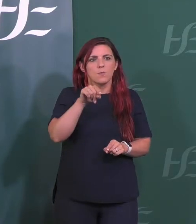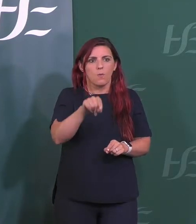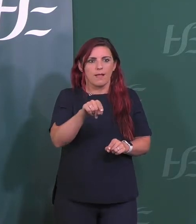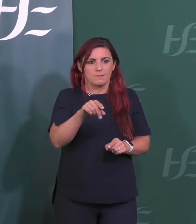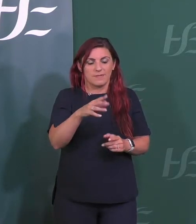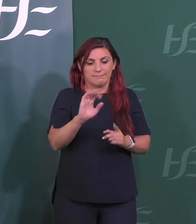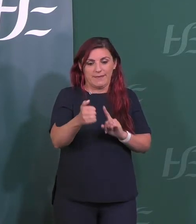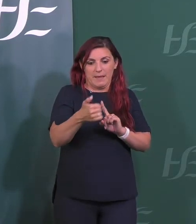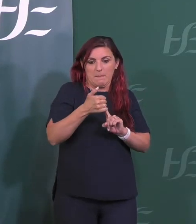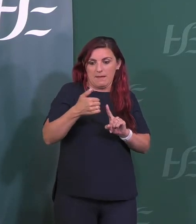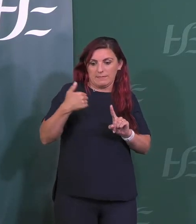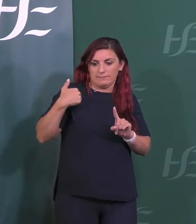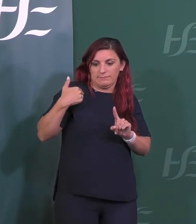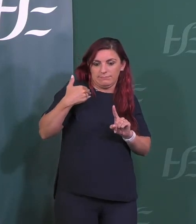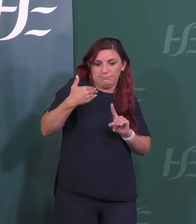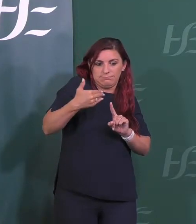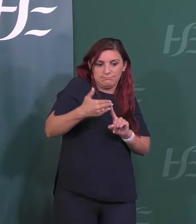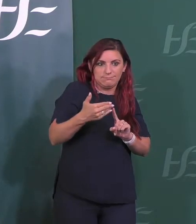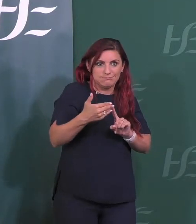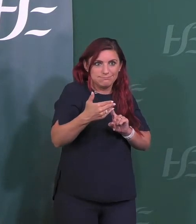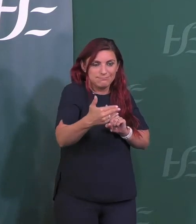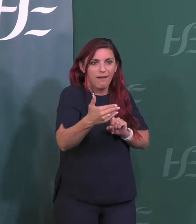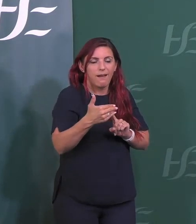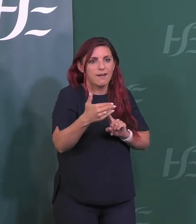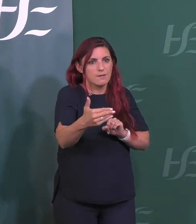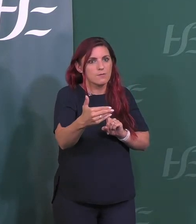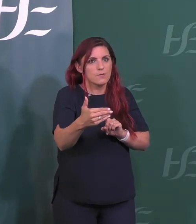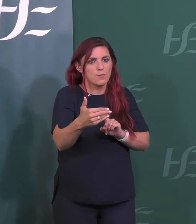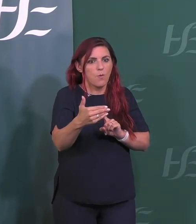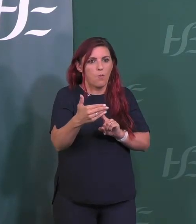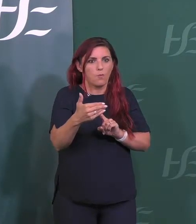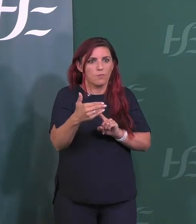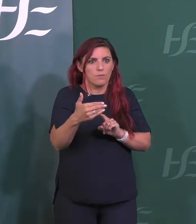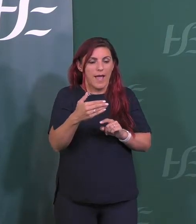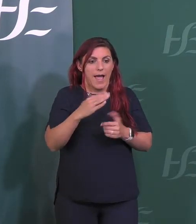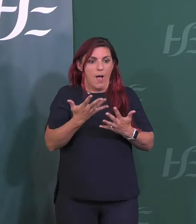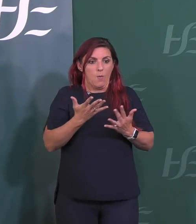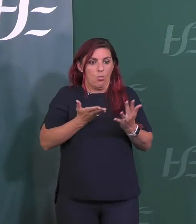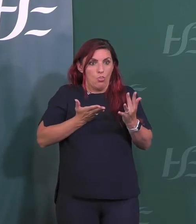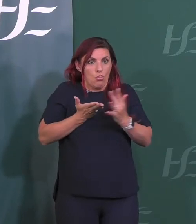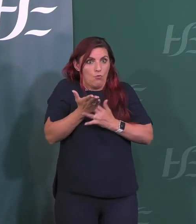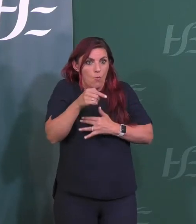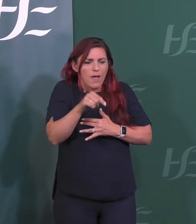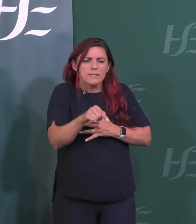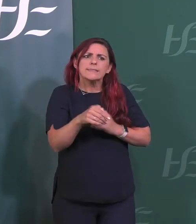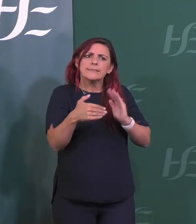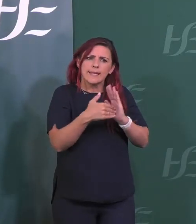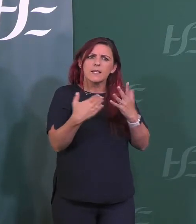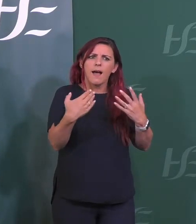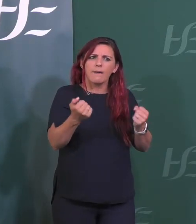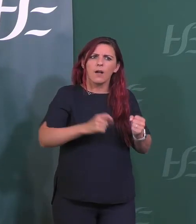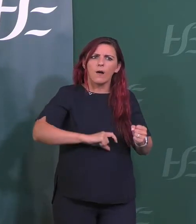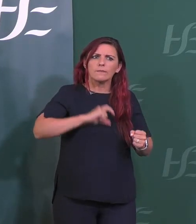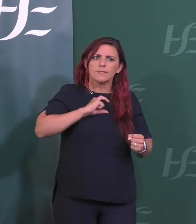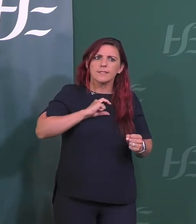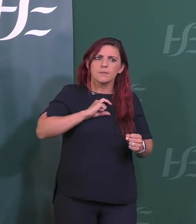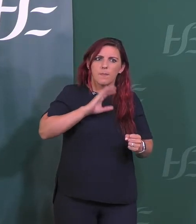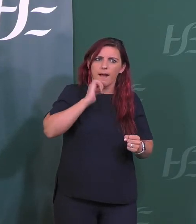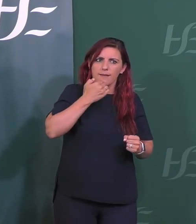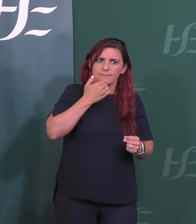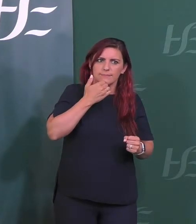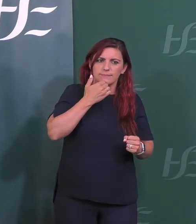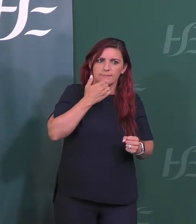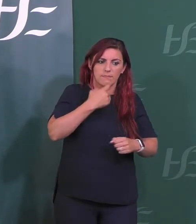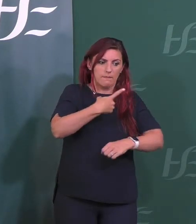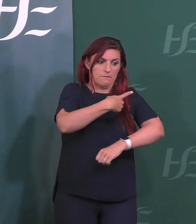September. I guess like trying to cross any hurdle, we should go into it with a level of confidence. Firstly, confidence